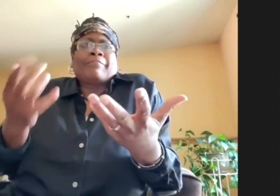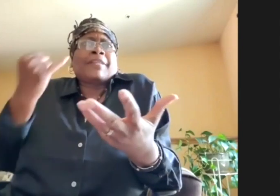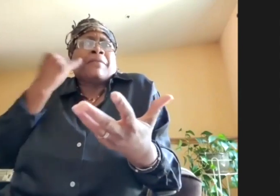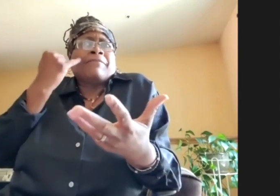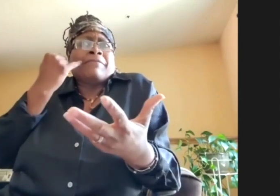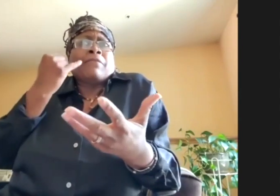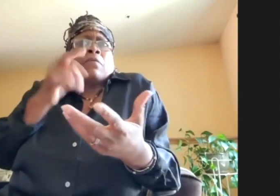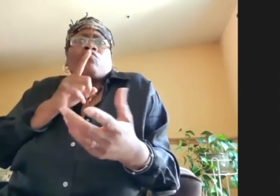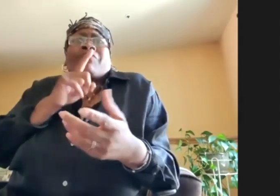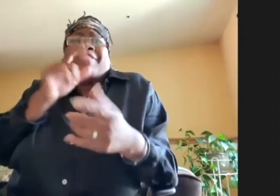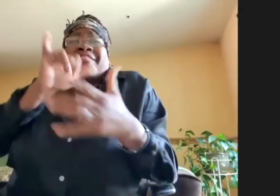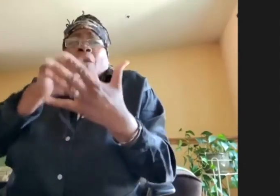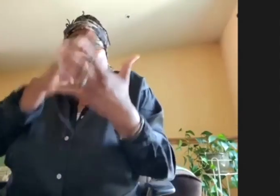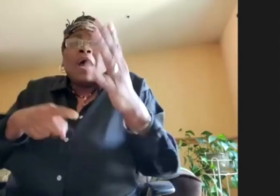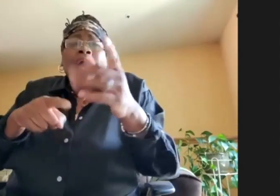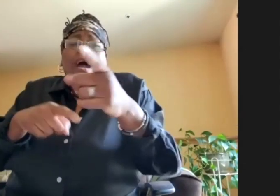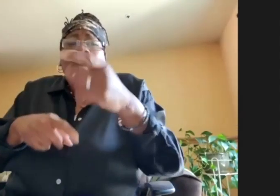you, because,